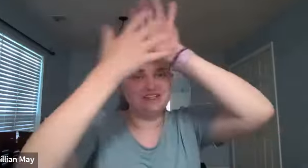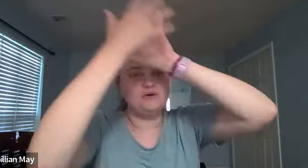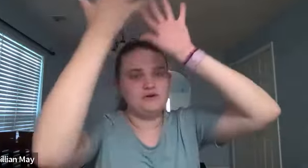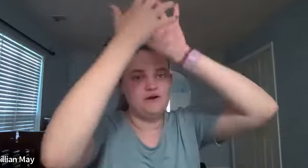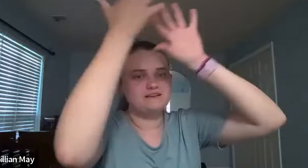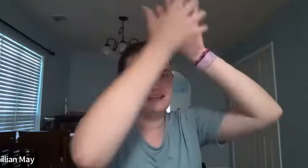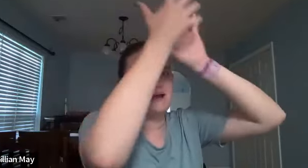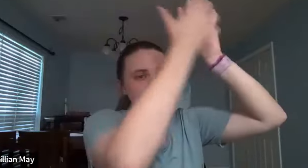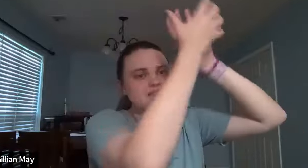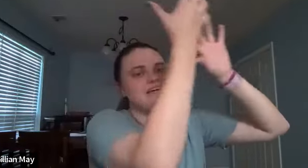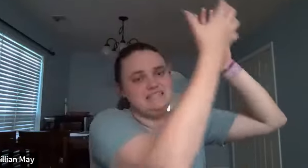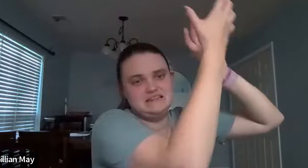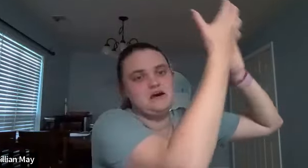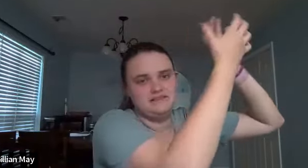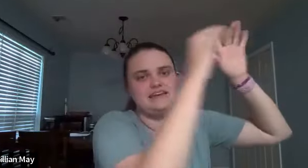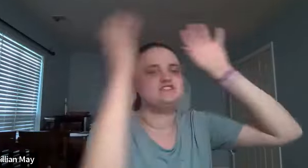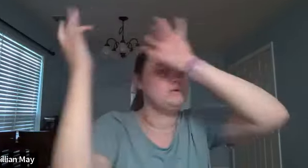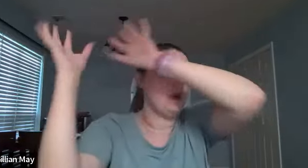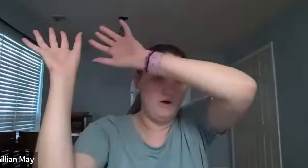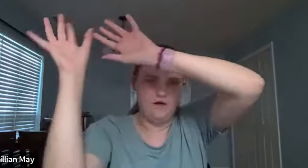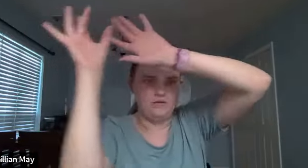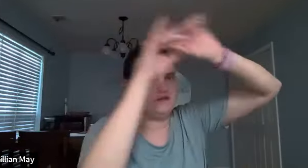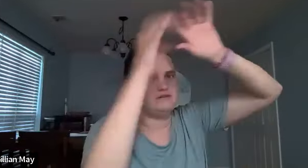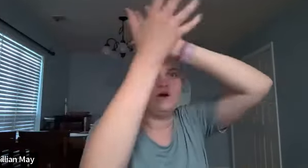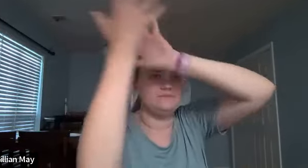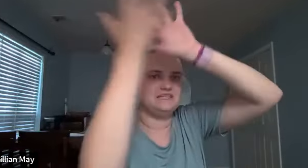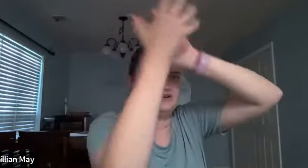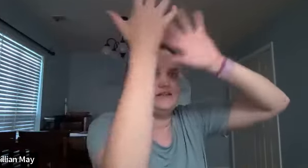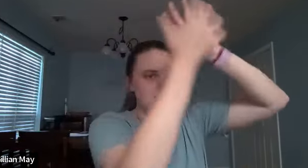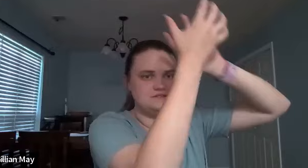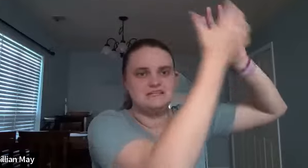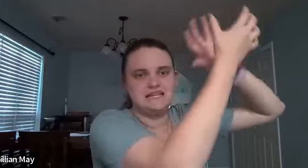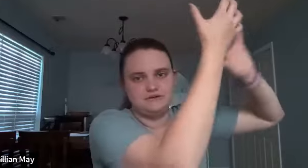to go across. Like I'm always like, it's cloudy. Like it's going all the way over. Like all I'm seeing are clouds. Cloudy.